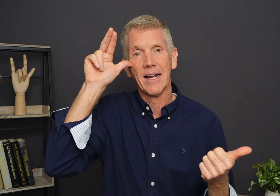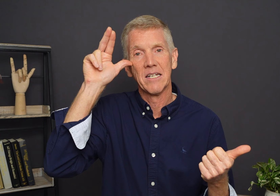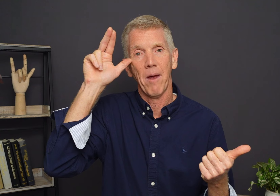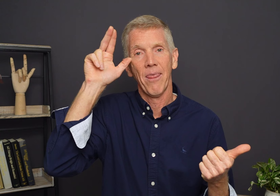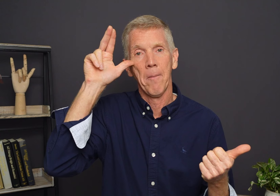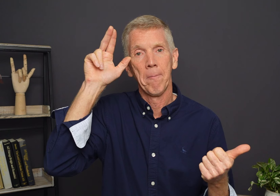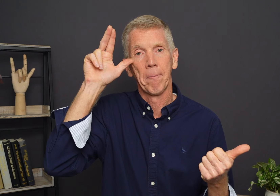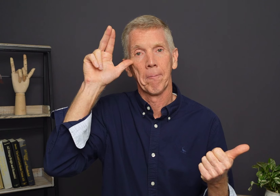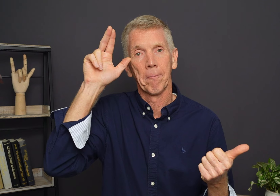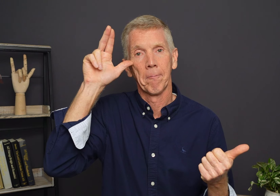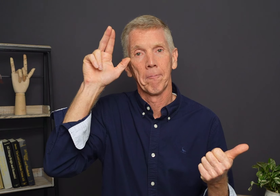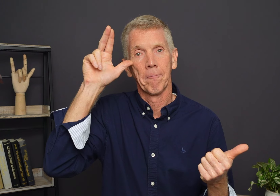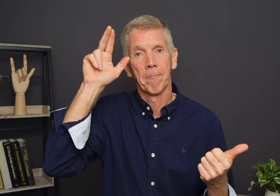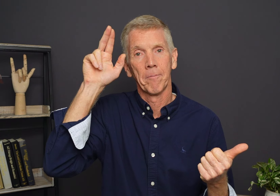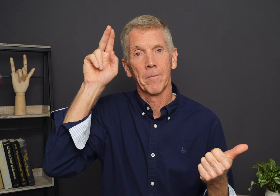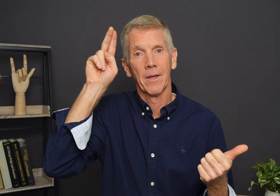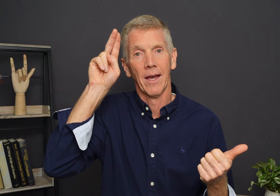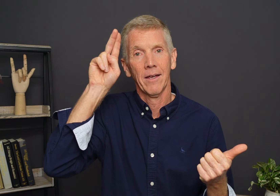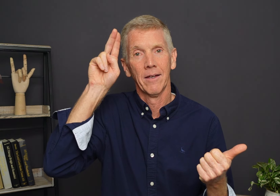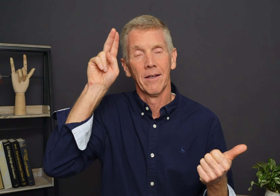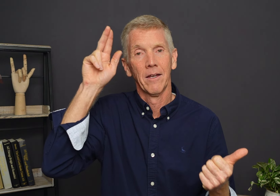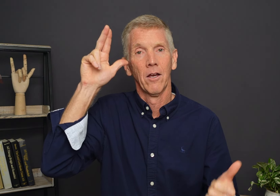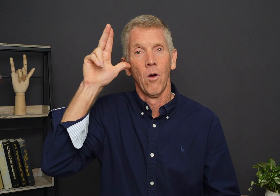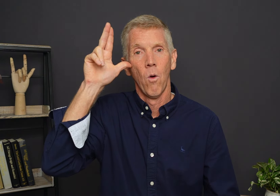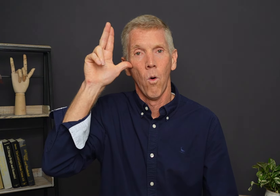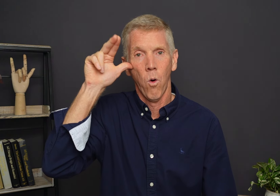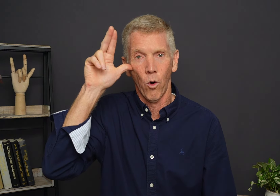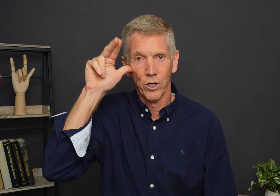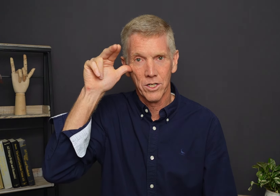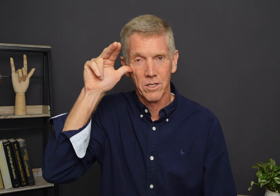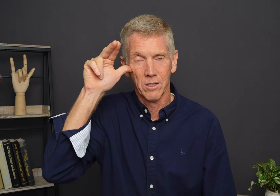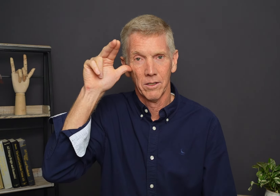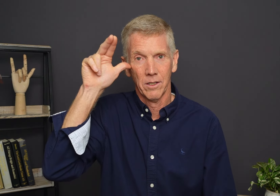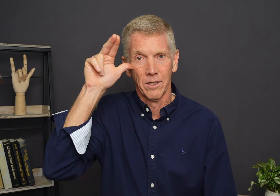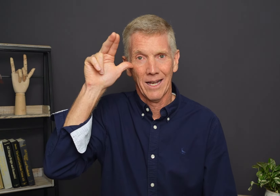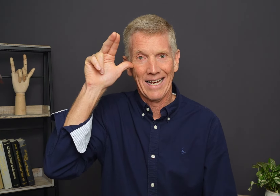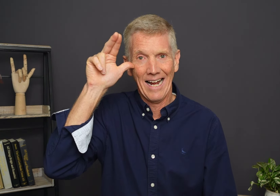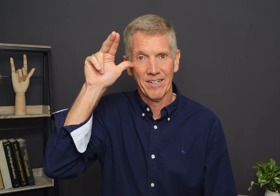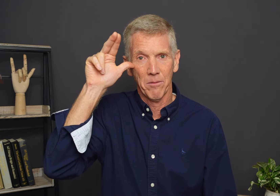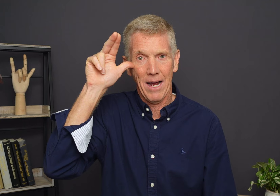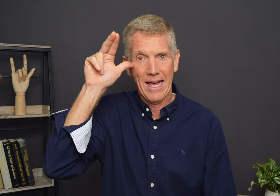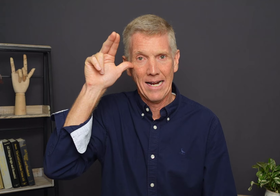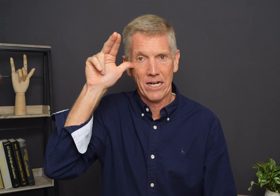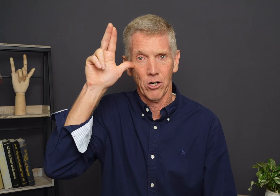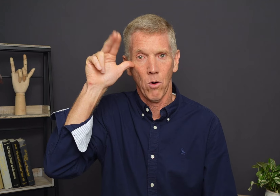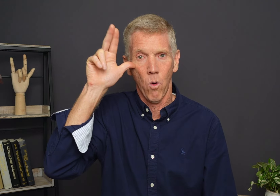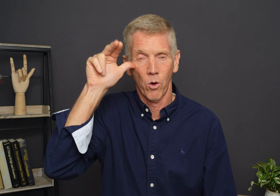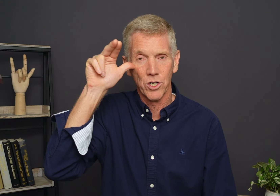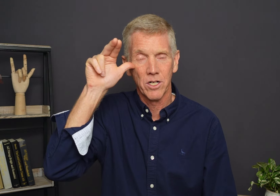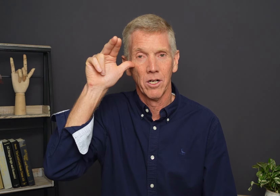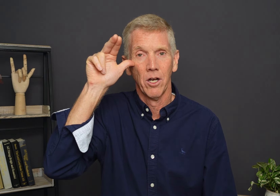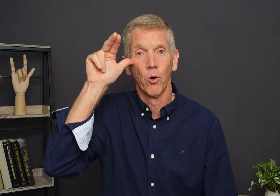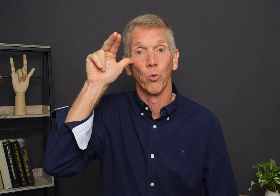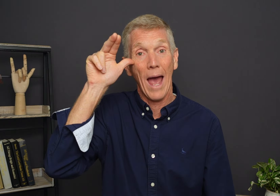See my thumb? Okay. Horse. Connecting to my head here. Horse.